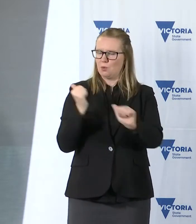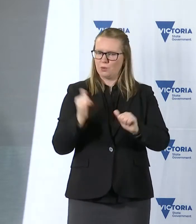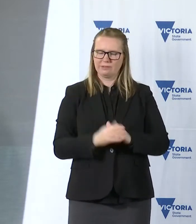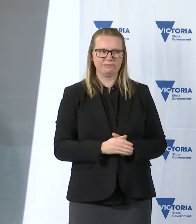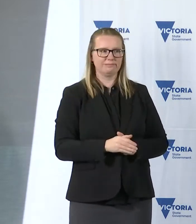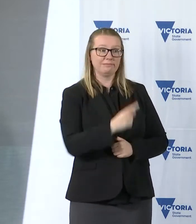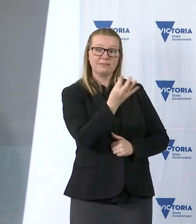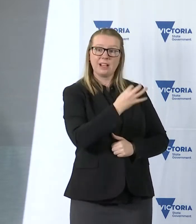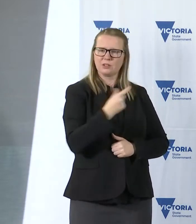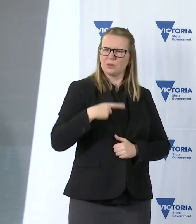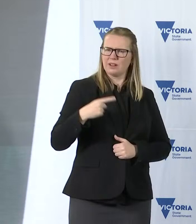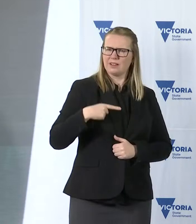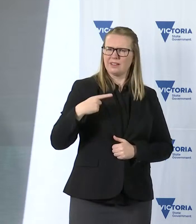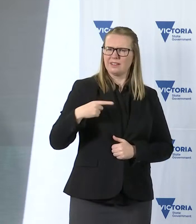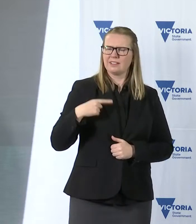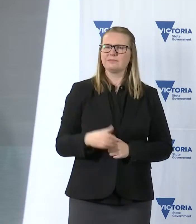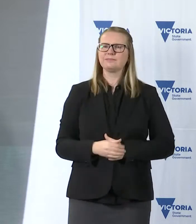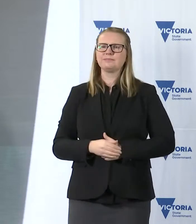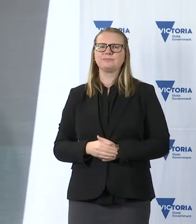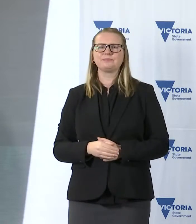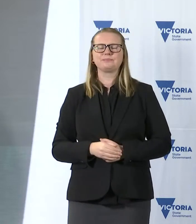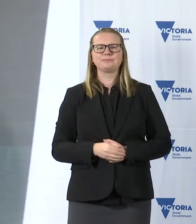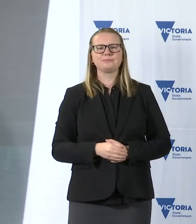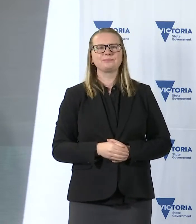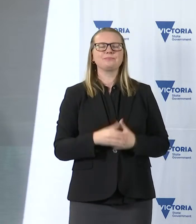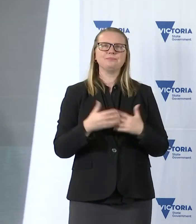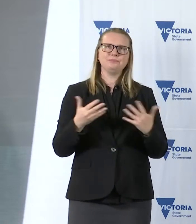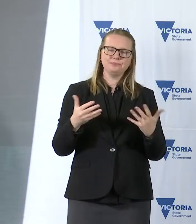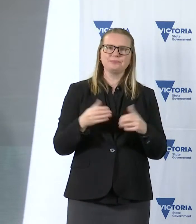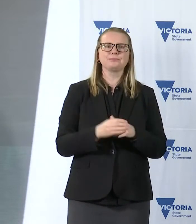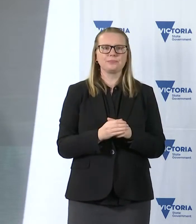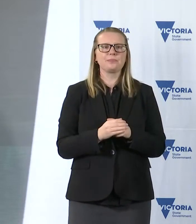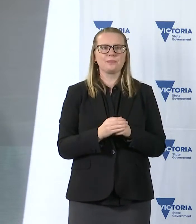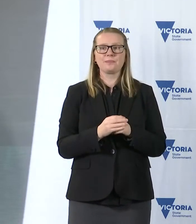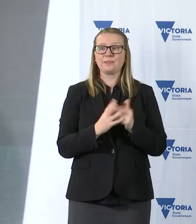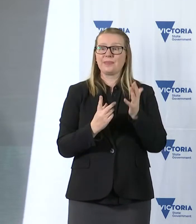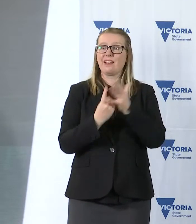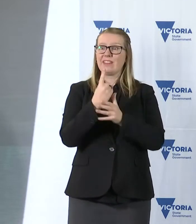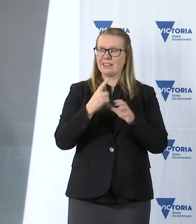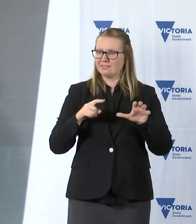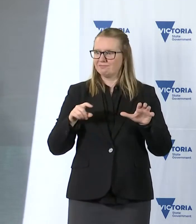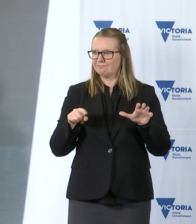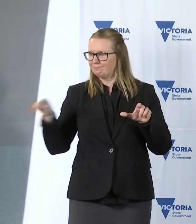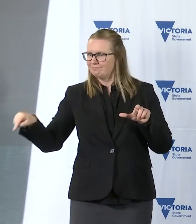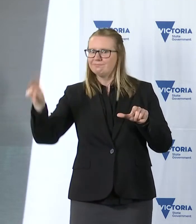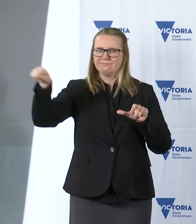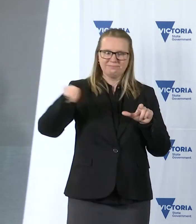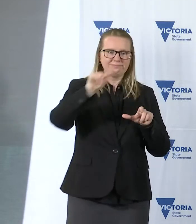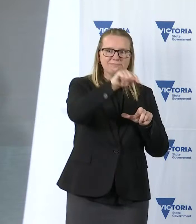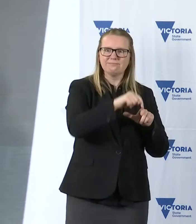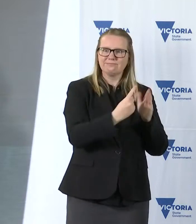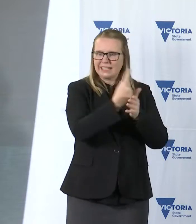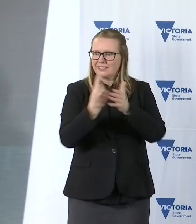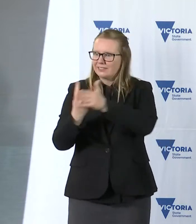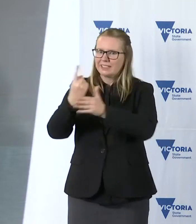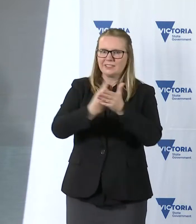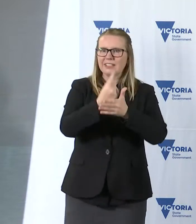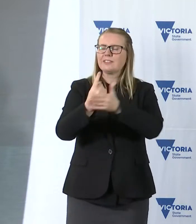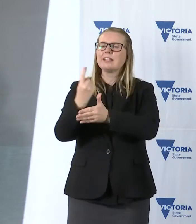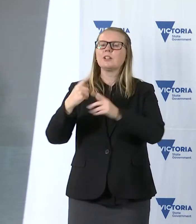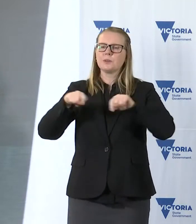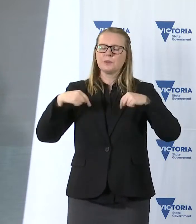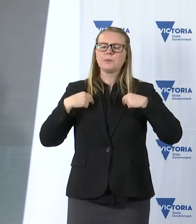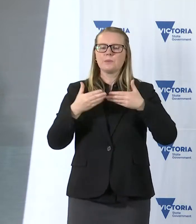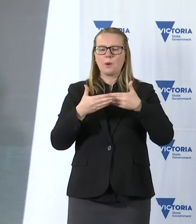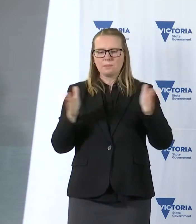it does mean that you've got events occurring across the state potentially. We are opening up to